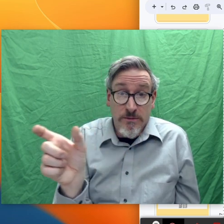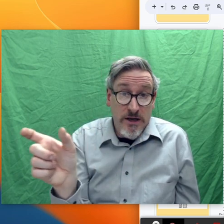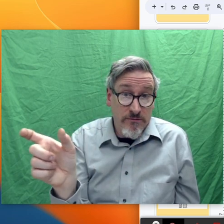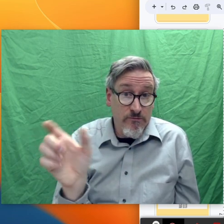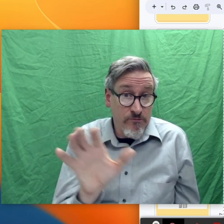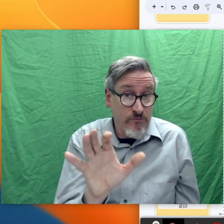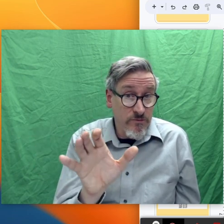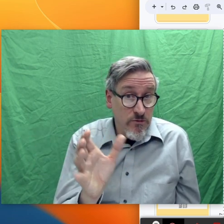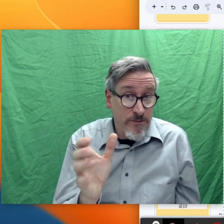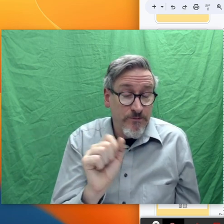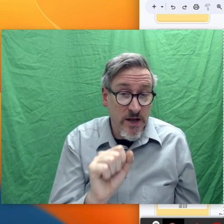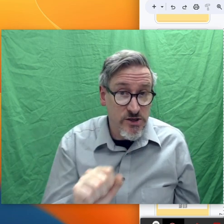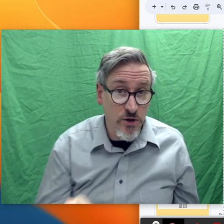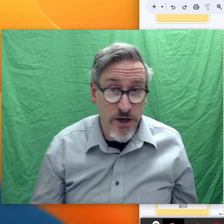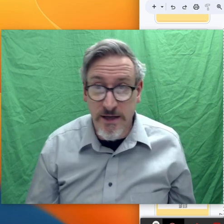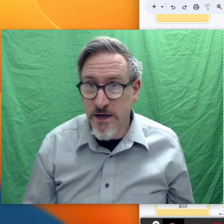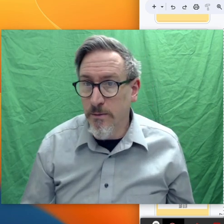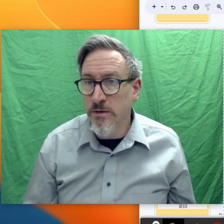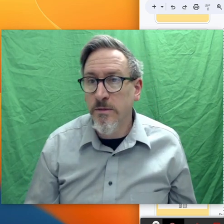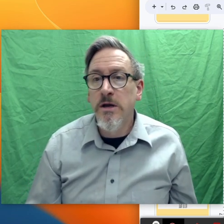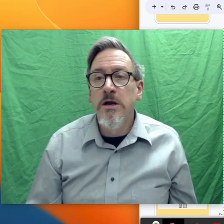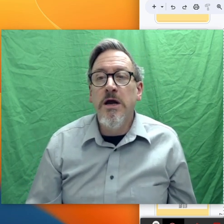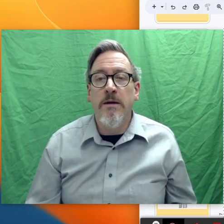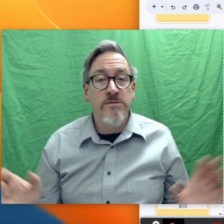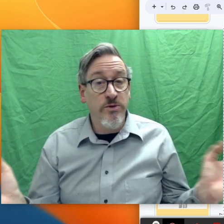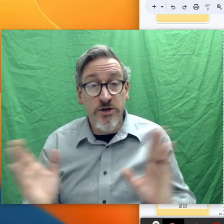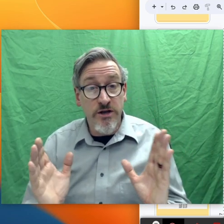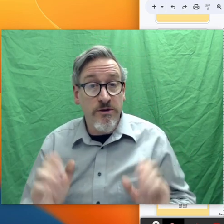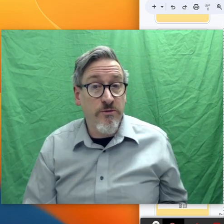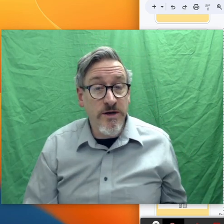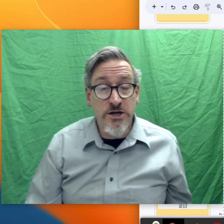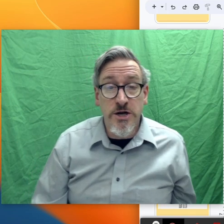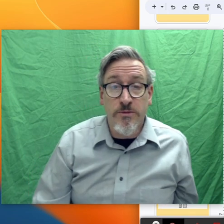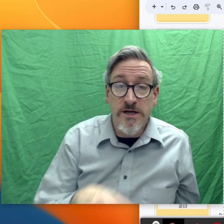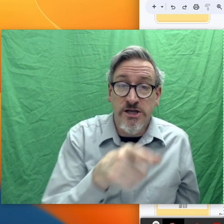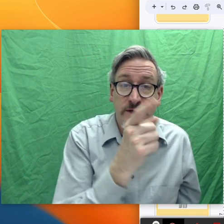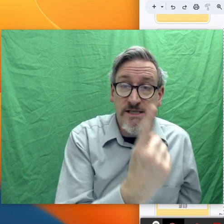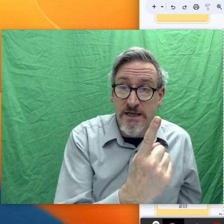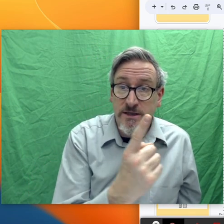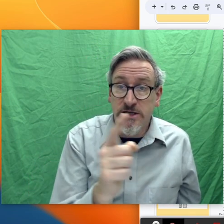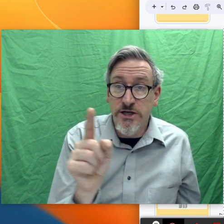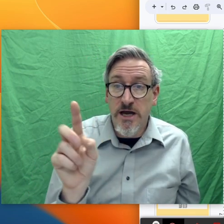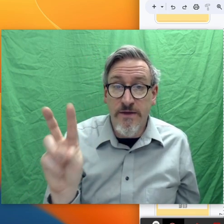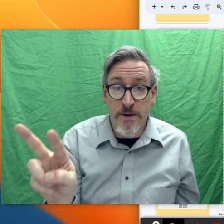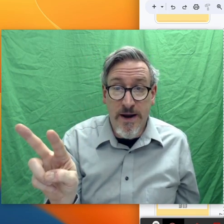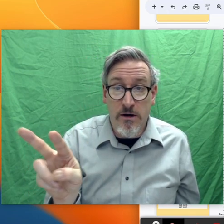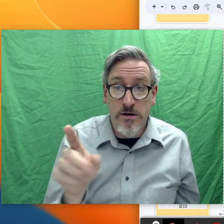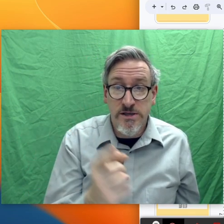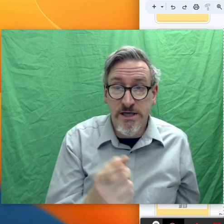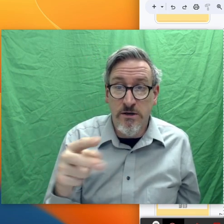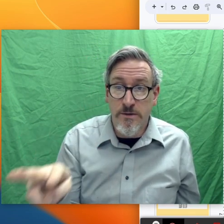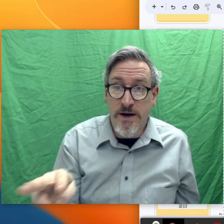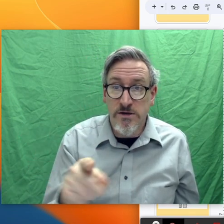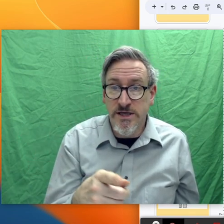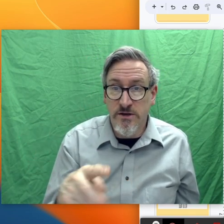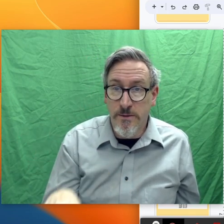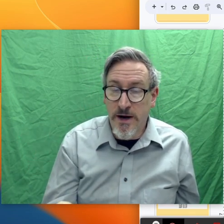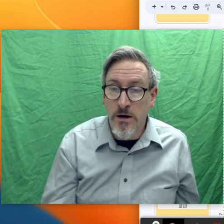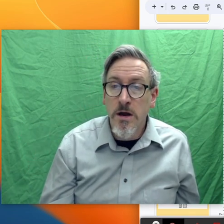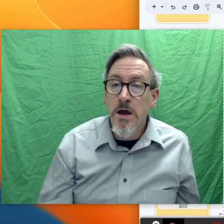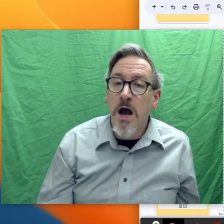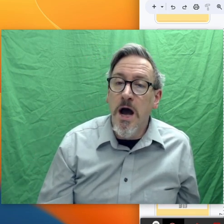are going to be, right? As you're looking at the number. So when you're dealing with a 3-digit number, it's going to be a single digit and then a pair, single and a pair,